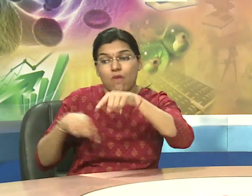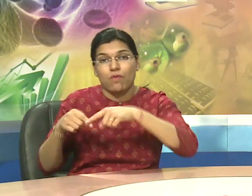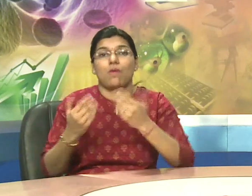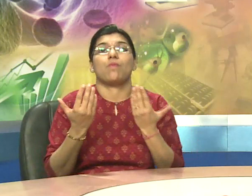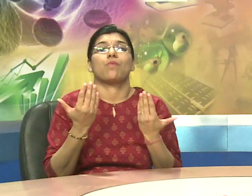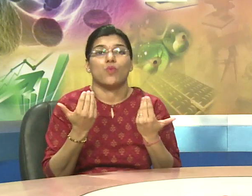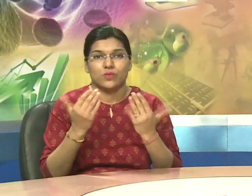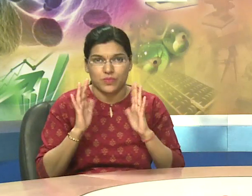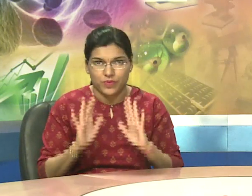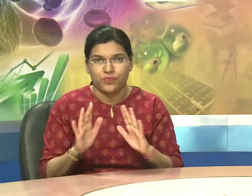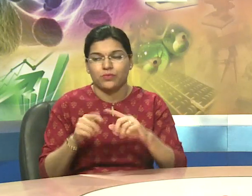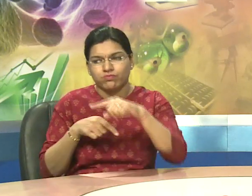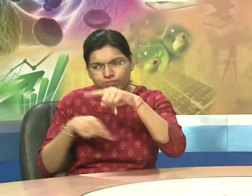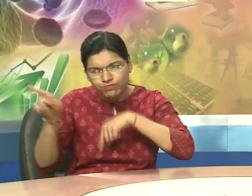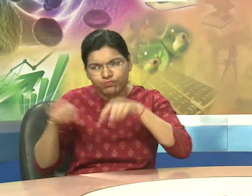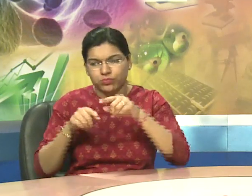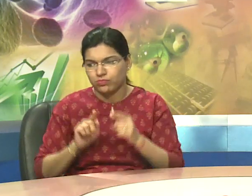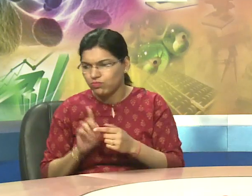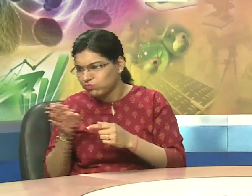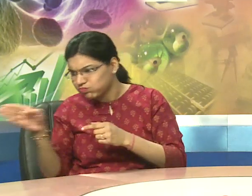Twenty-seventh word, ocean transport.